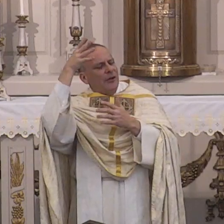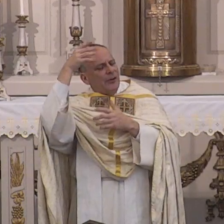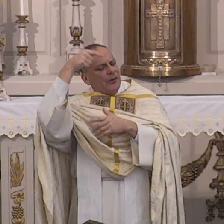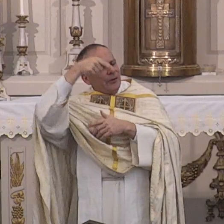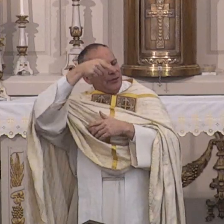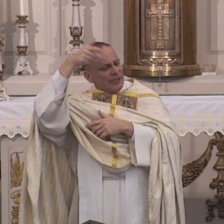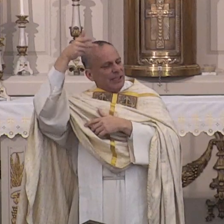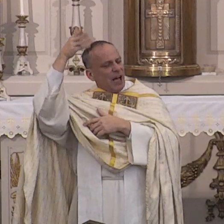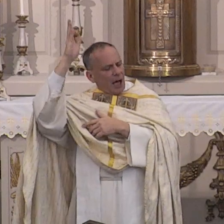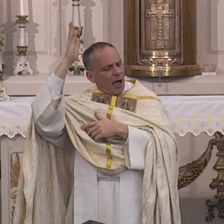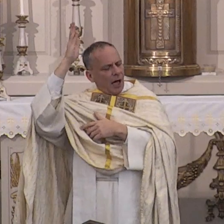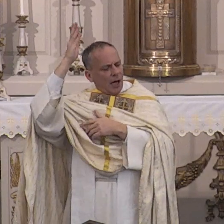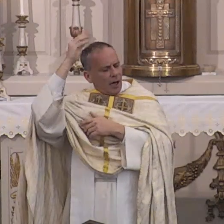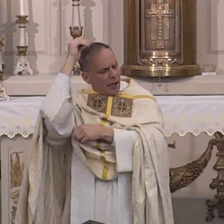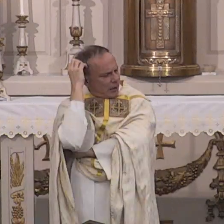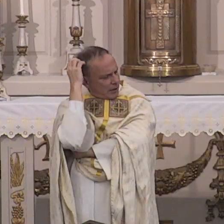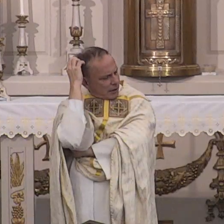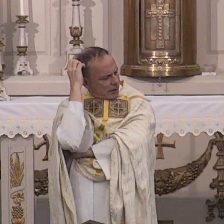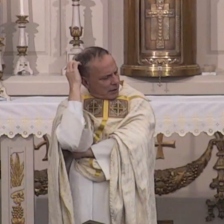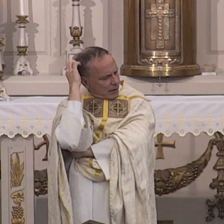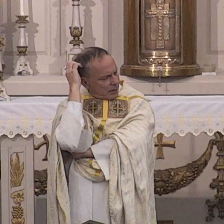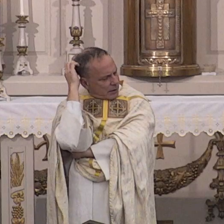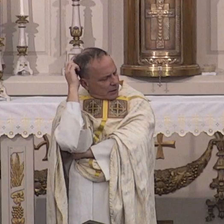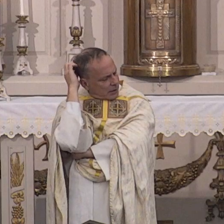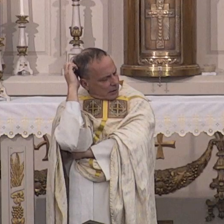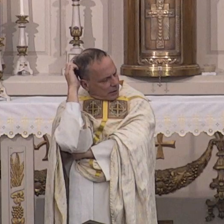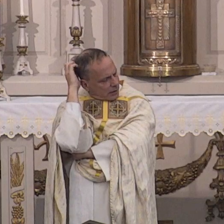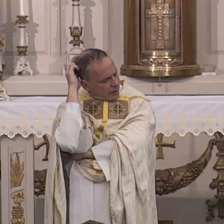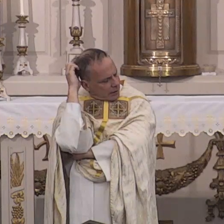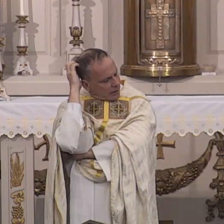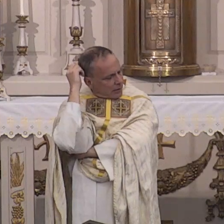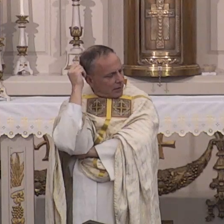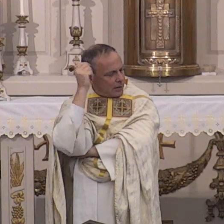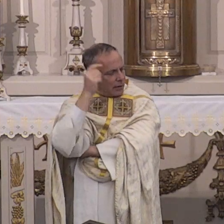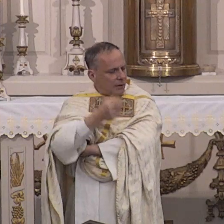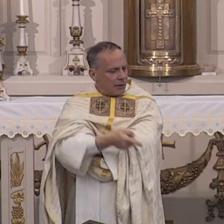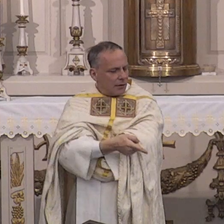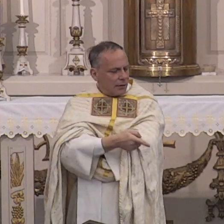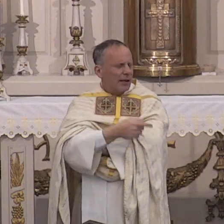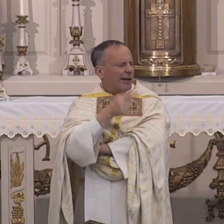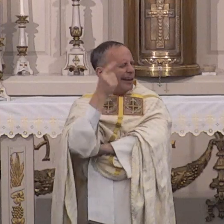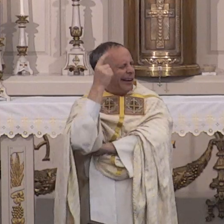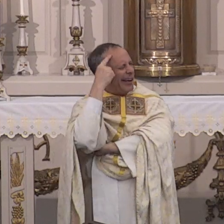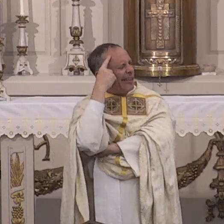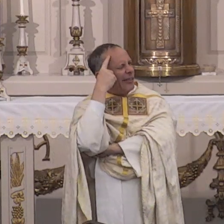I thought that Jesus was the Father, so how is Jesus the baby?